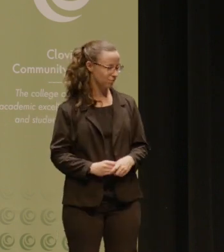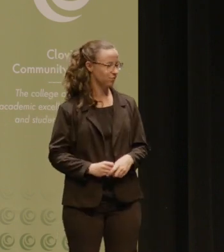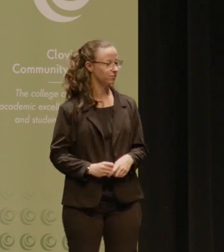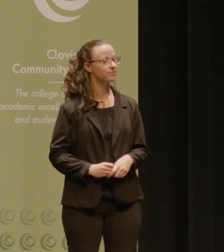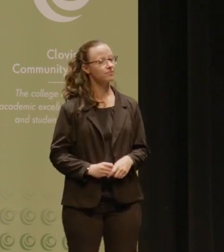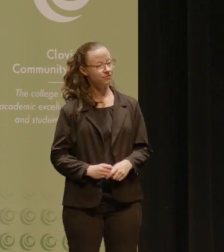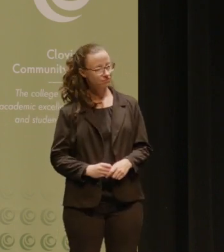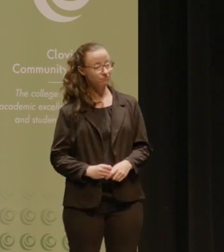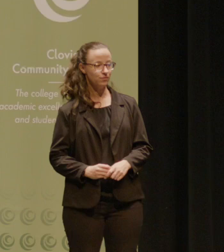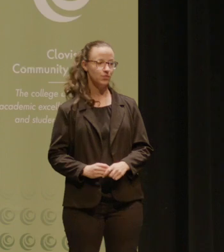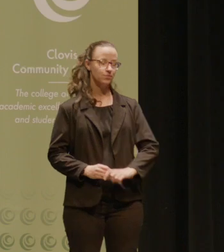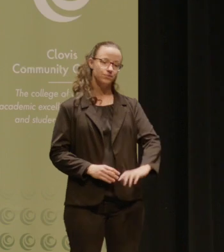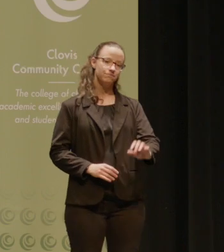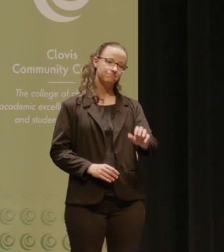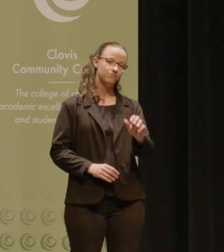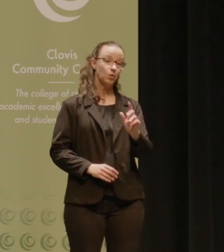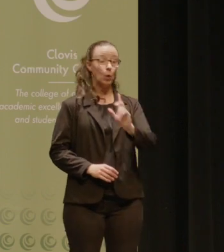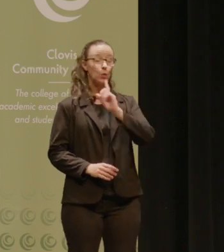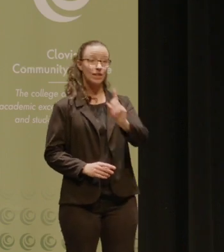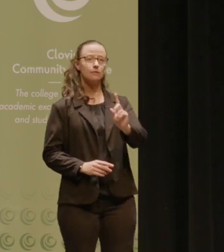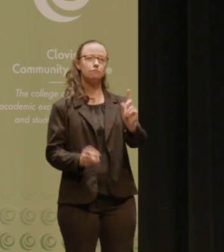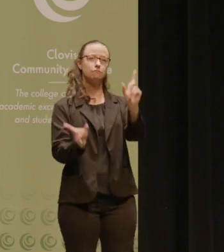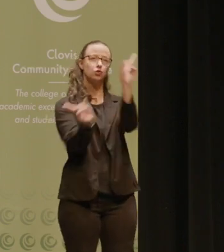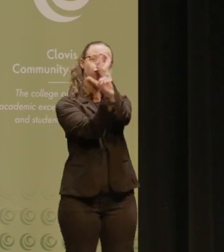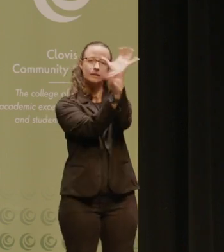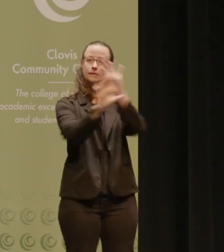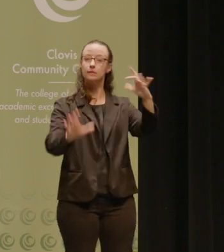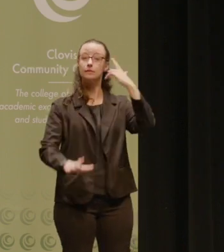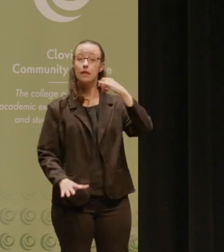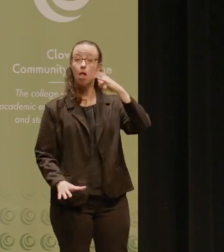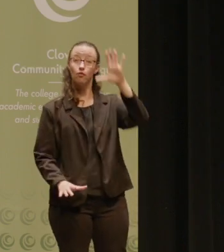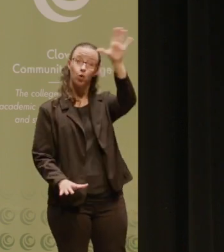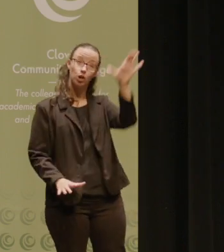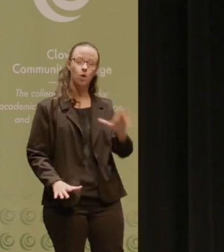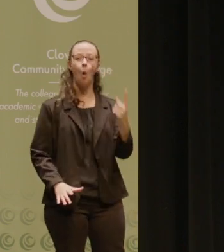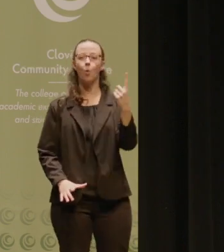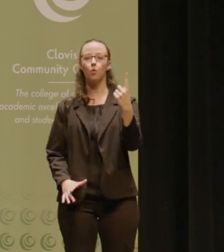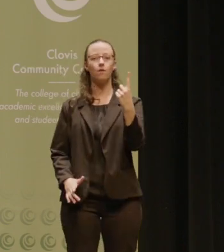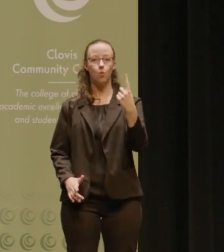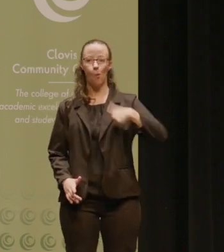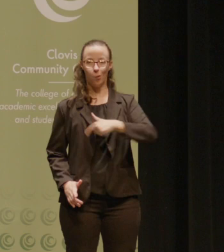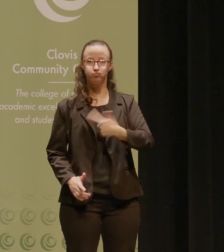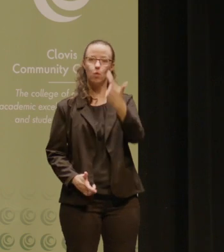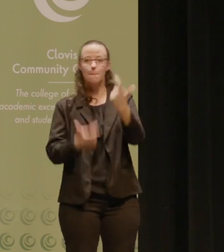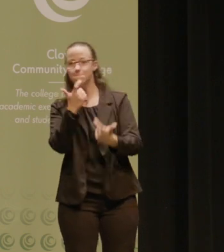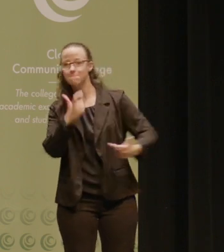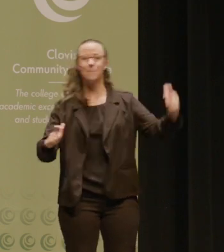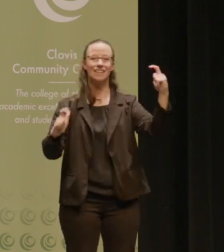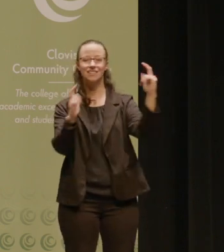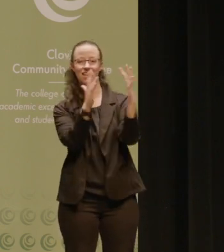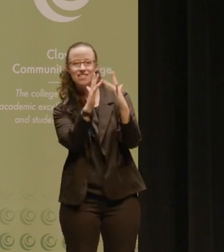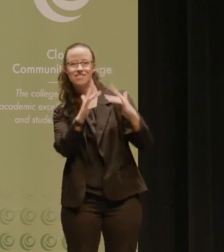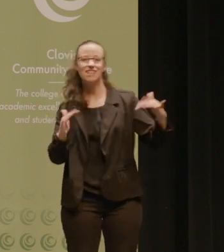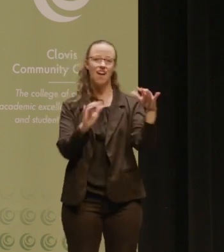know, it really is, you know, if you think about California, we are one of the largest and most diverse systems of higher